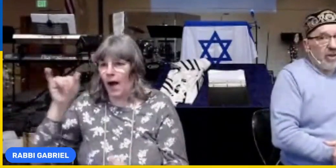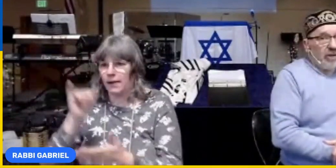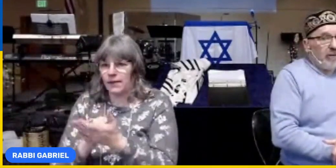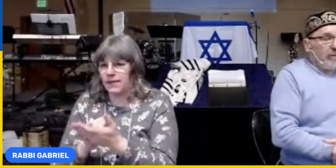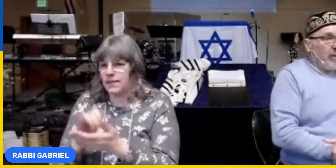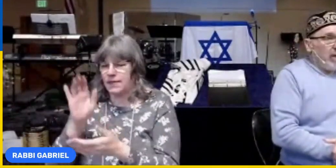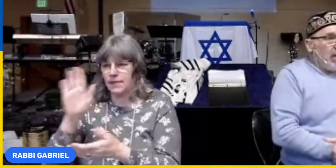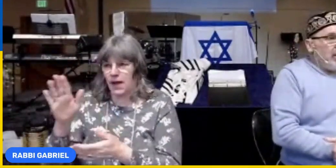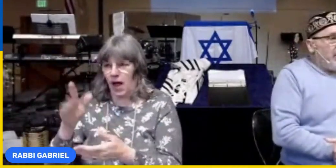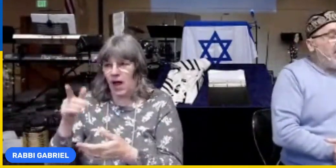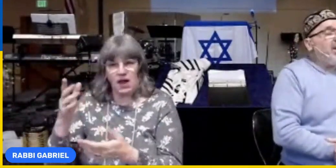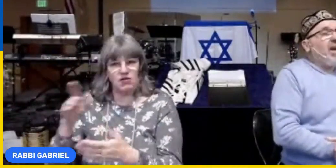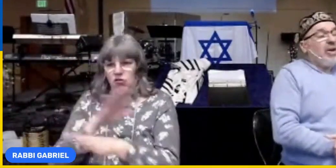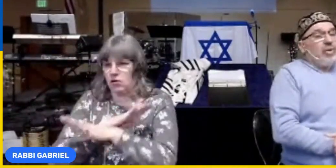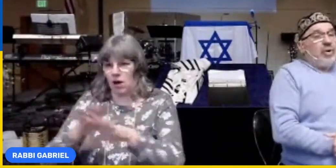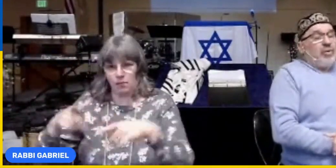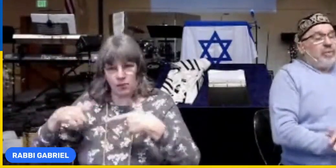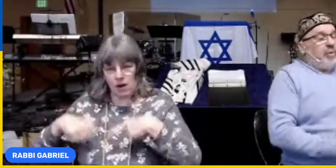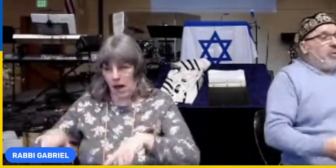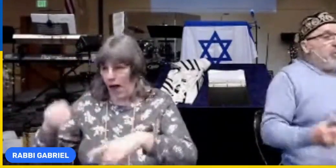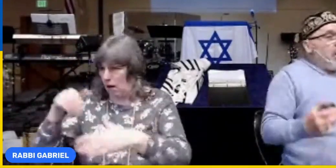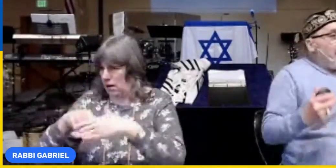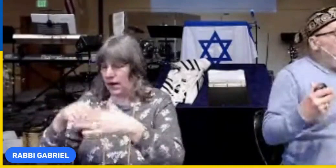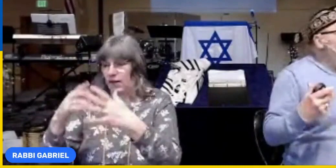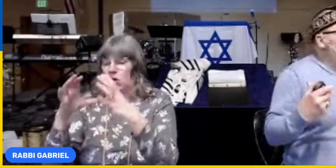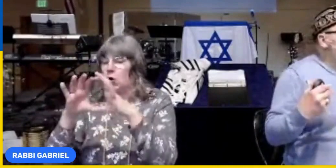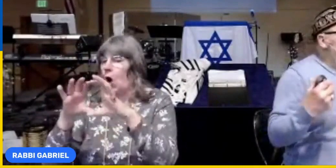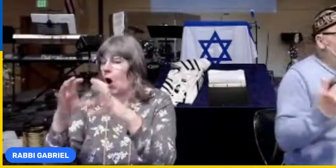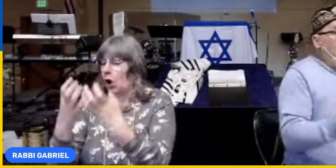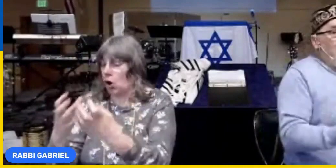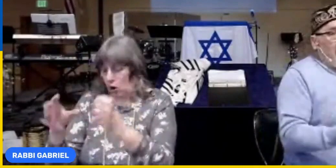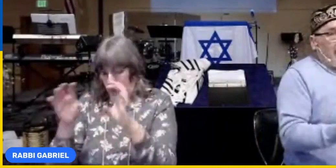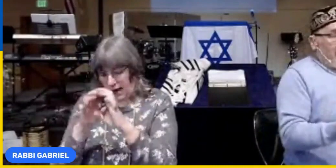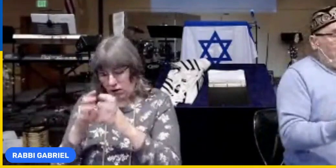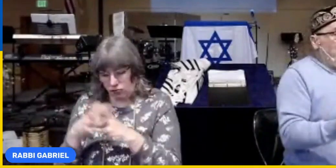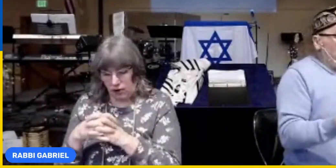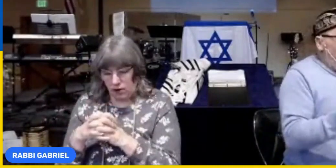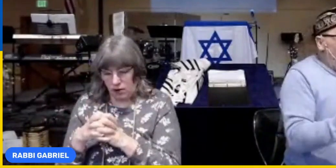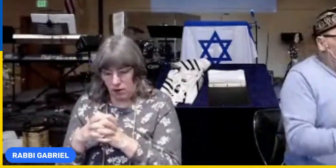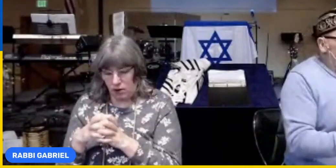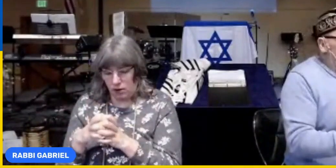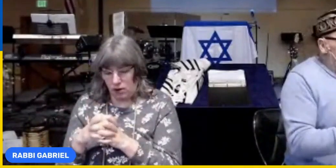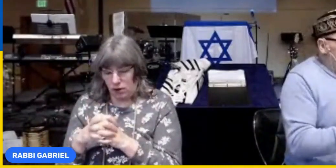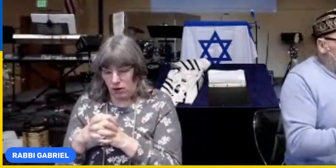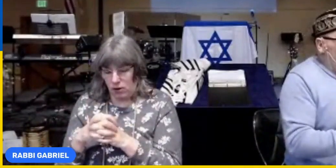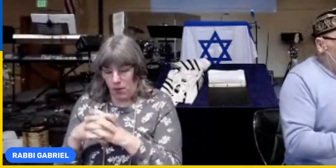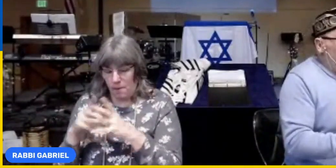the congregation. But then, but what he was blaming,